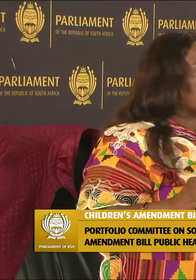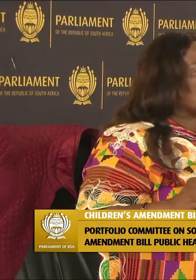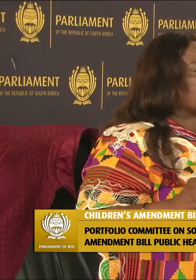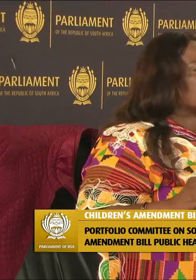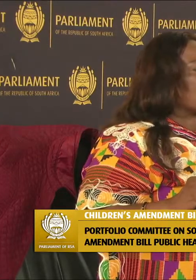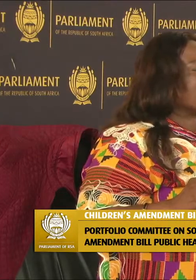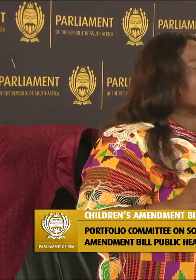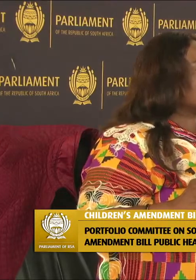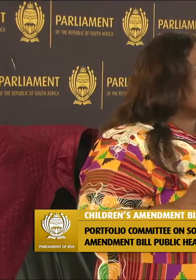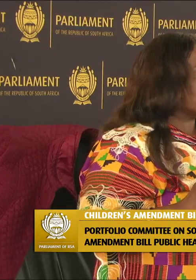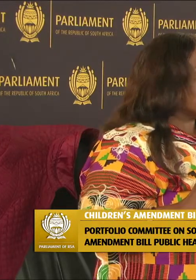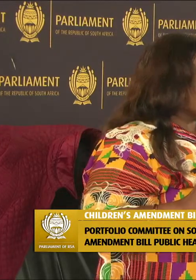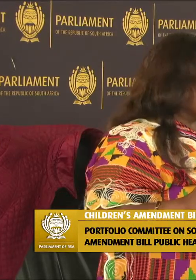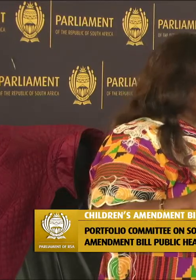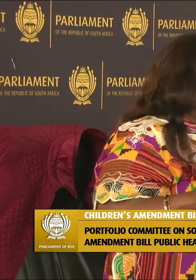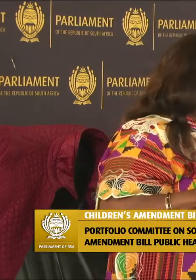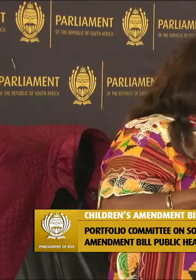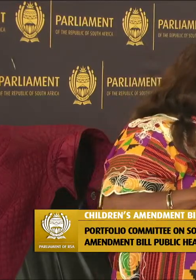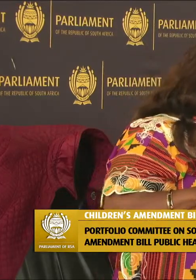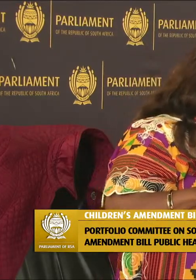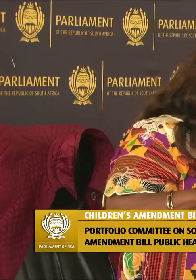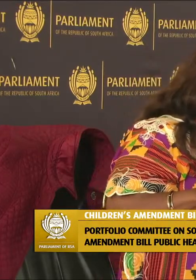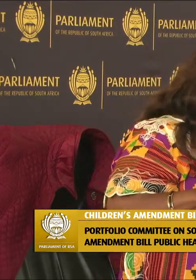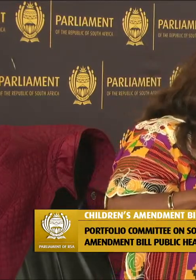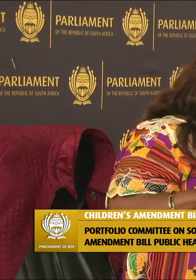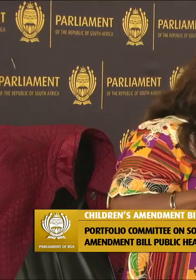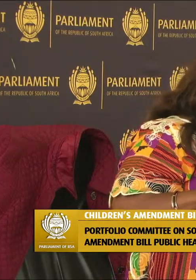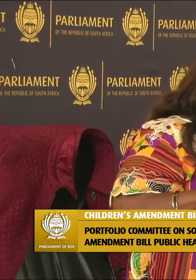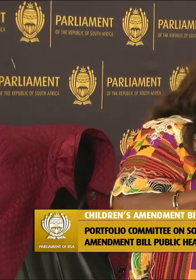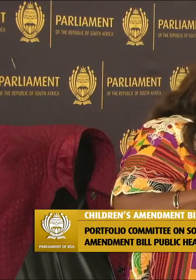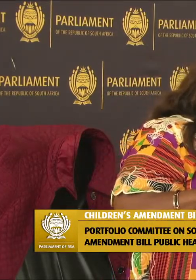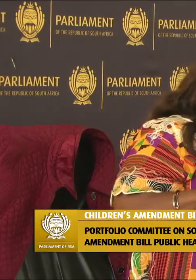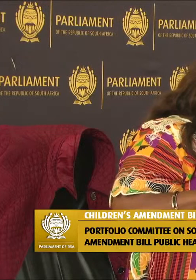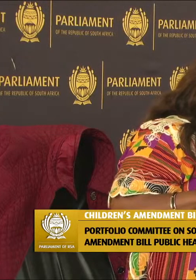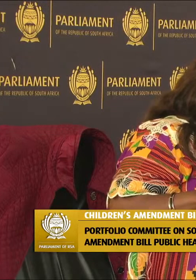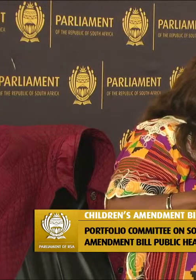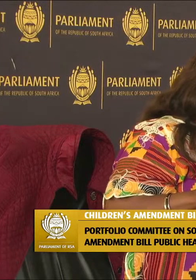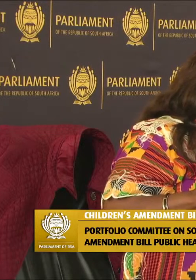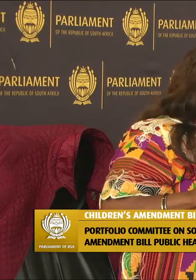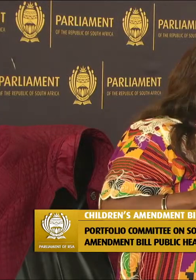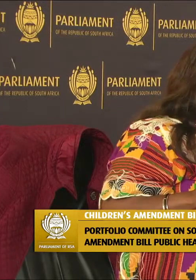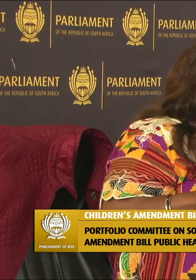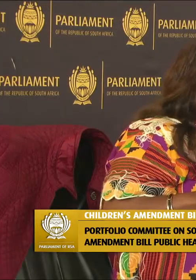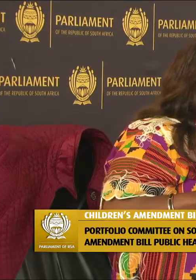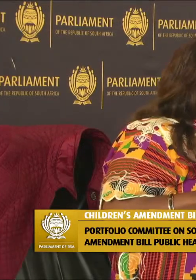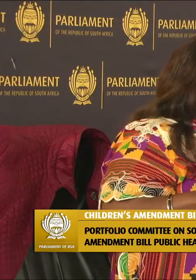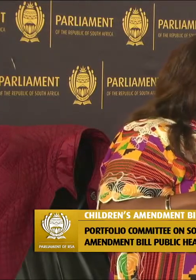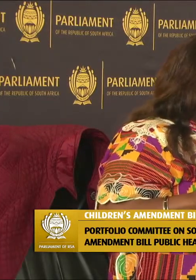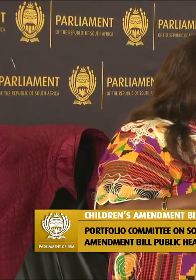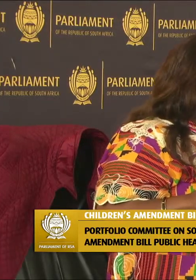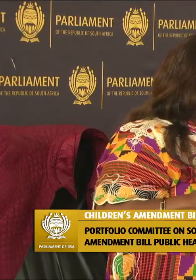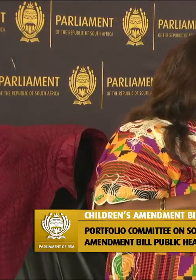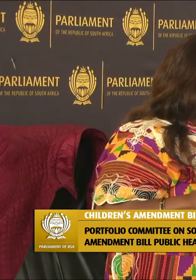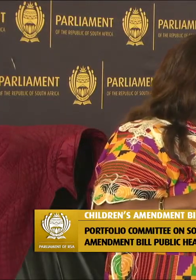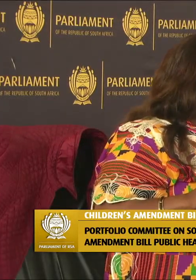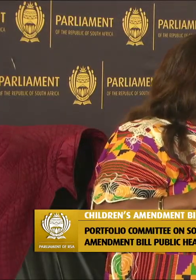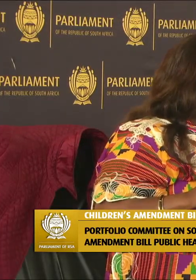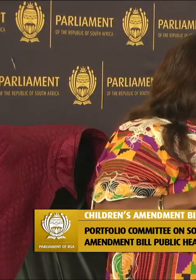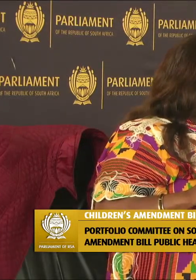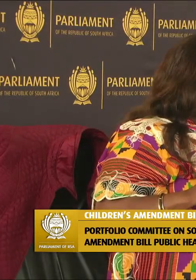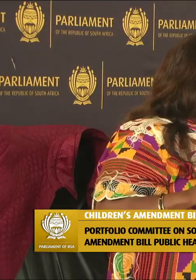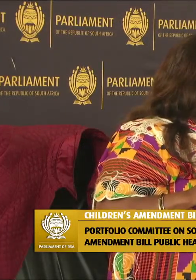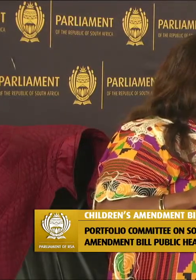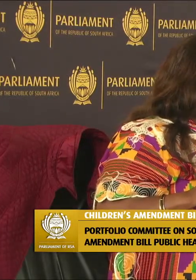bayibiza inkuliso okanye ECD. I will talk briefly about the ECDs because sometimes you find other people when they go